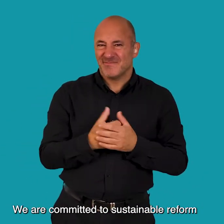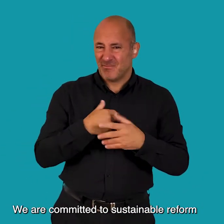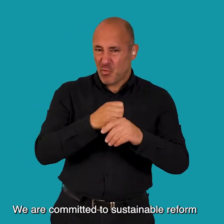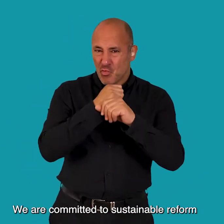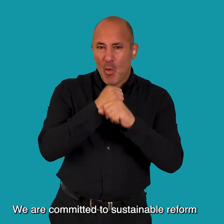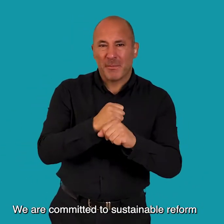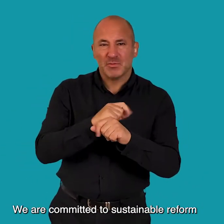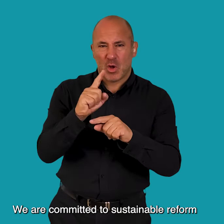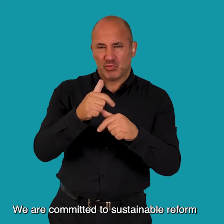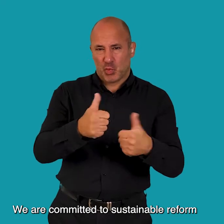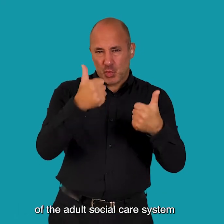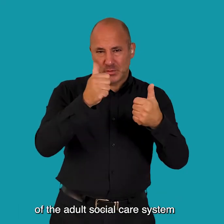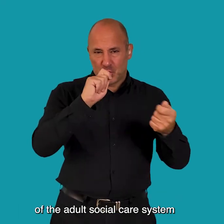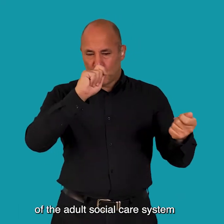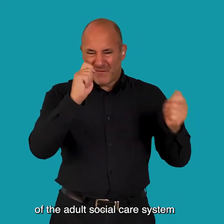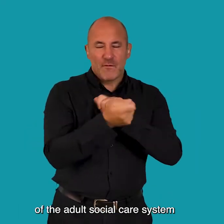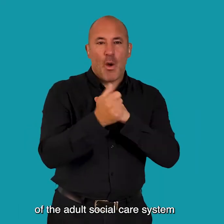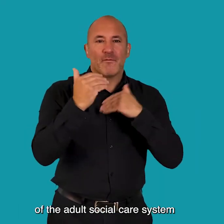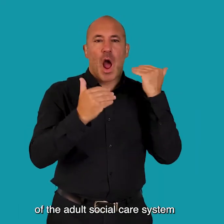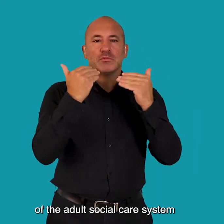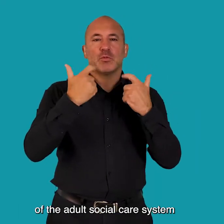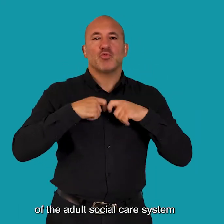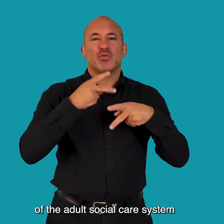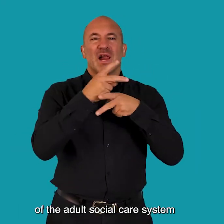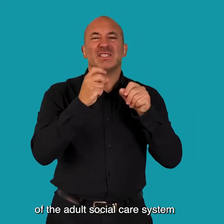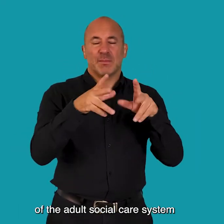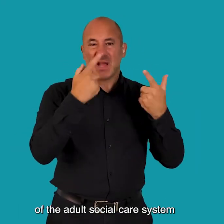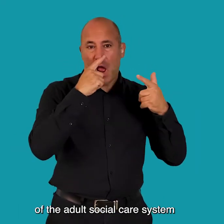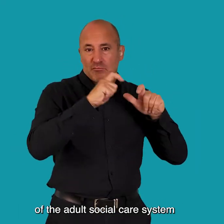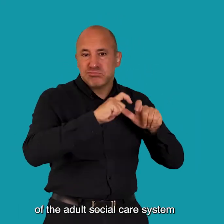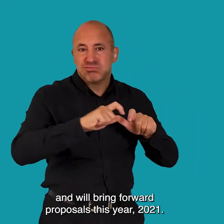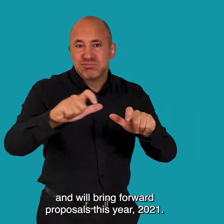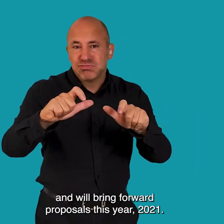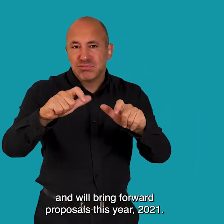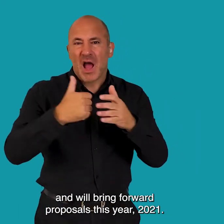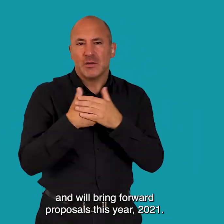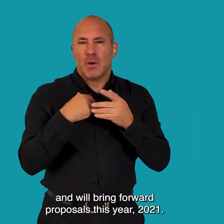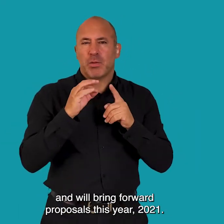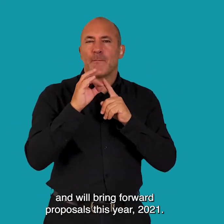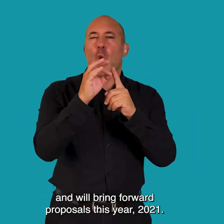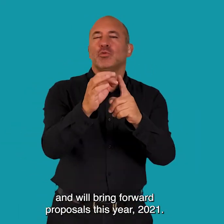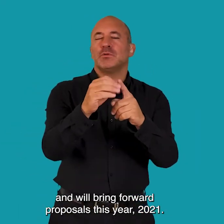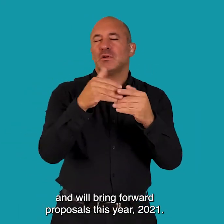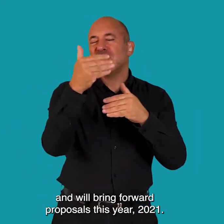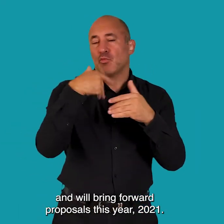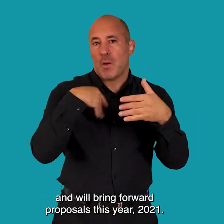to sustainable reform of the adult social care system and will bring forward proposals this